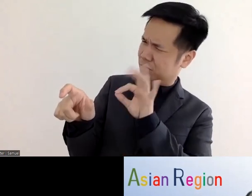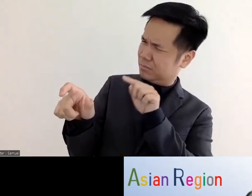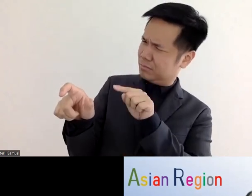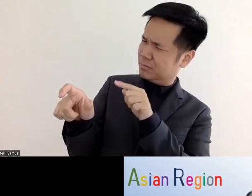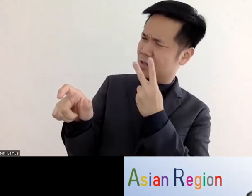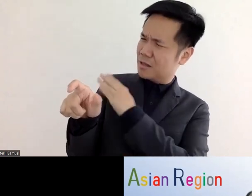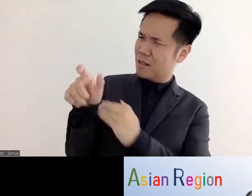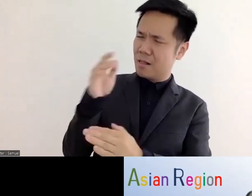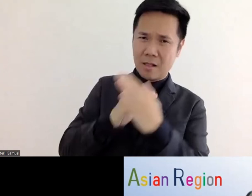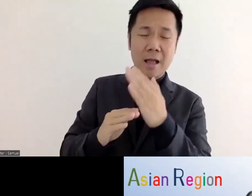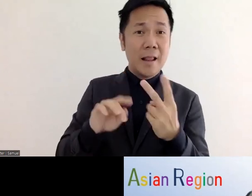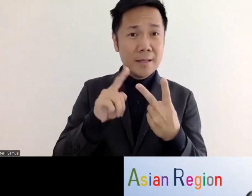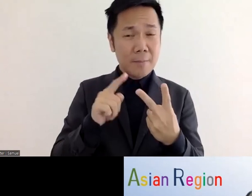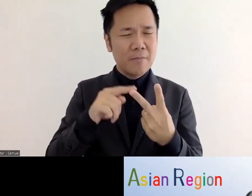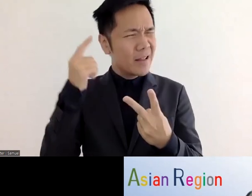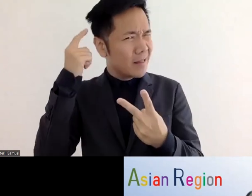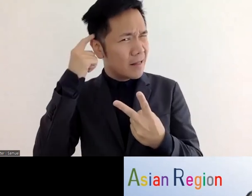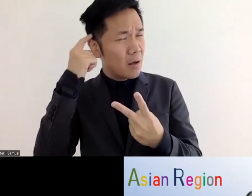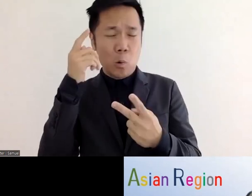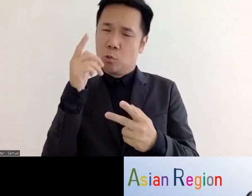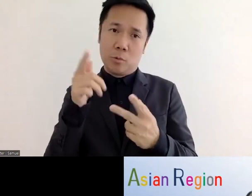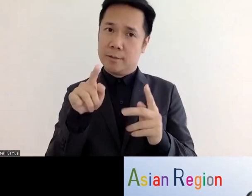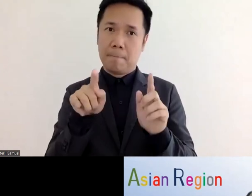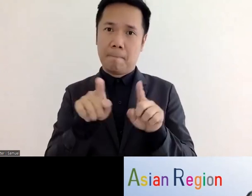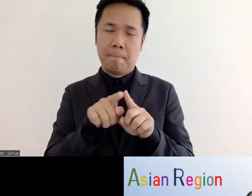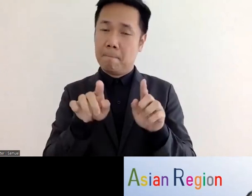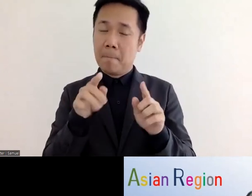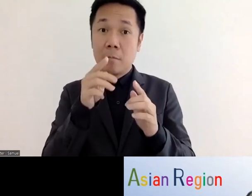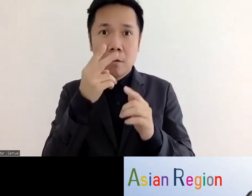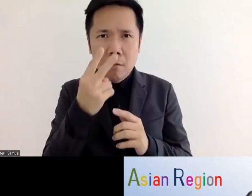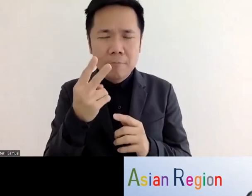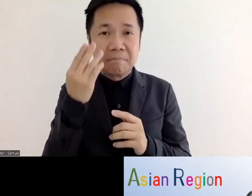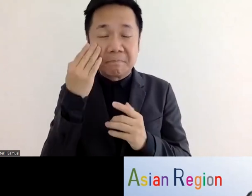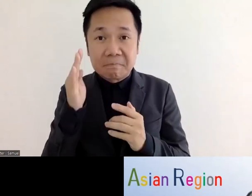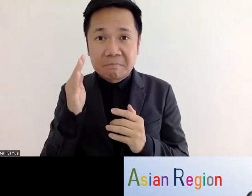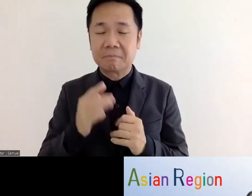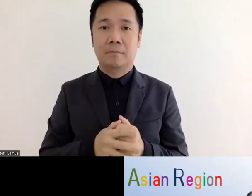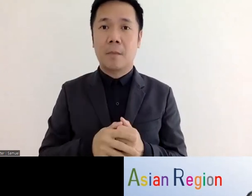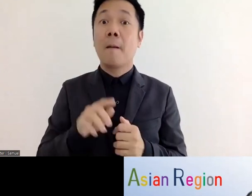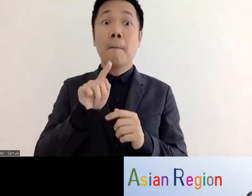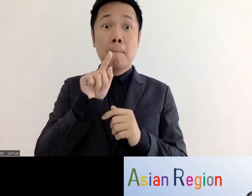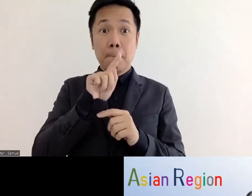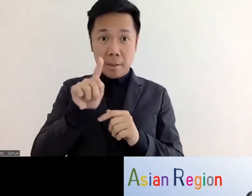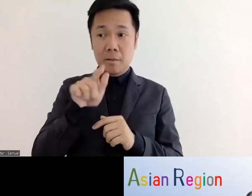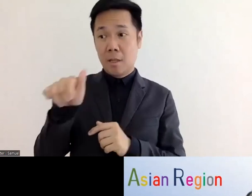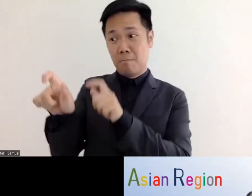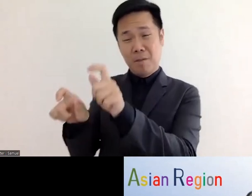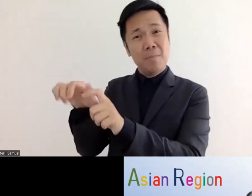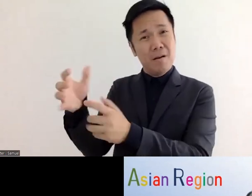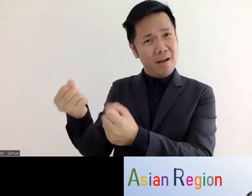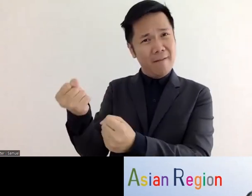also invisible. But they have barrier, they have challenge. The barrier and challenge is